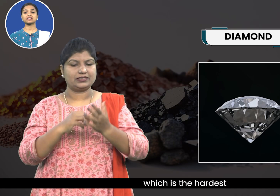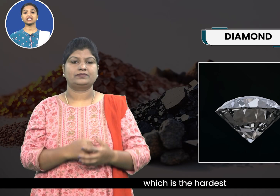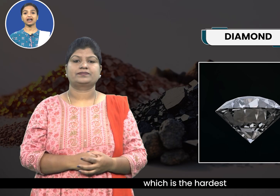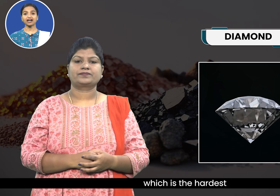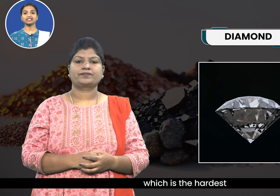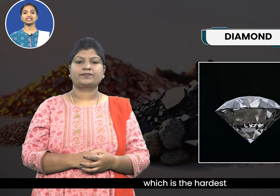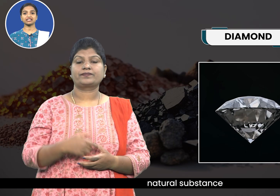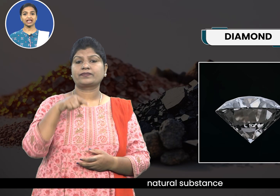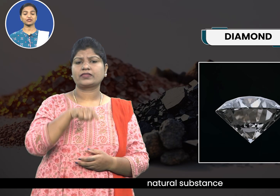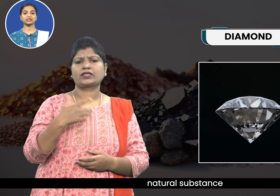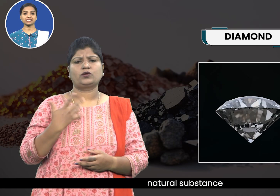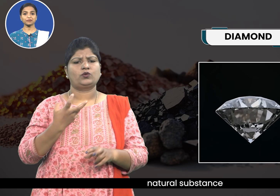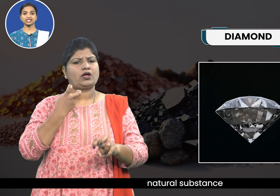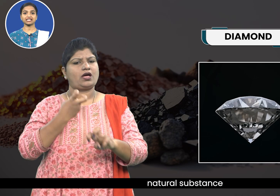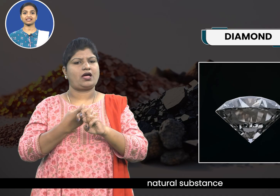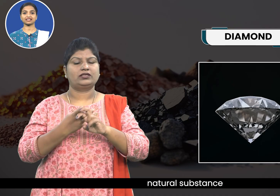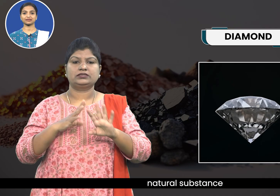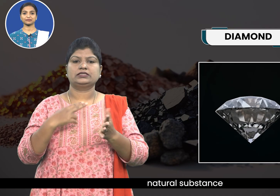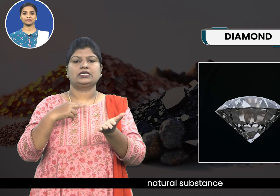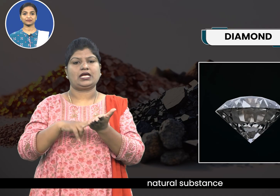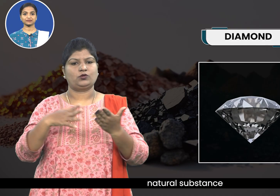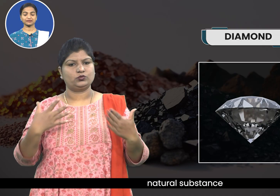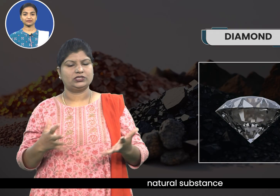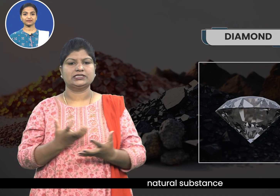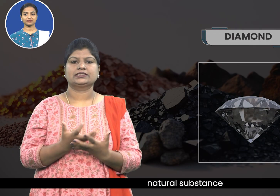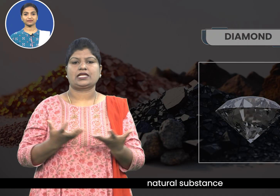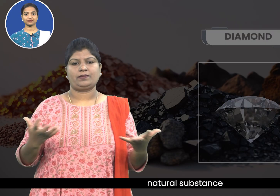which is the hardest natural substance.